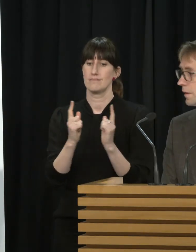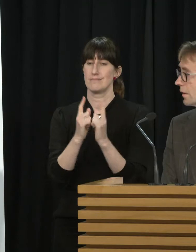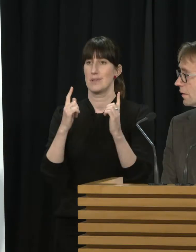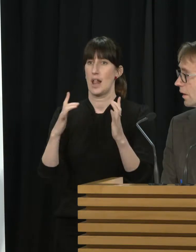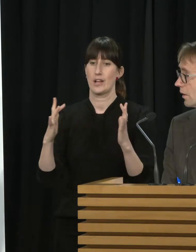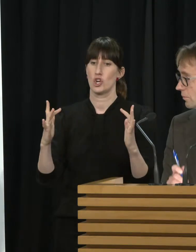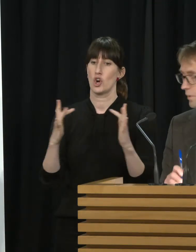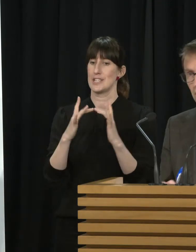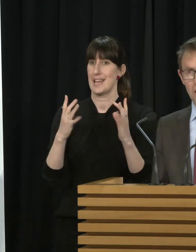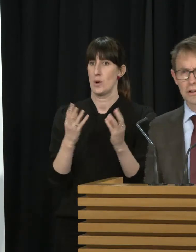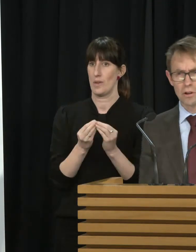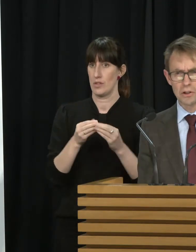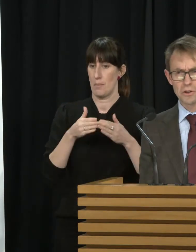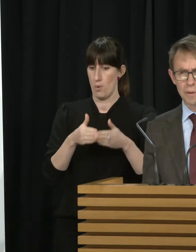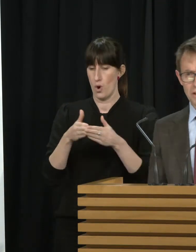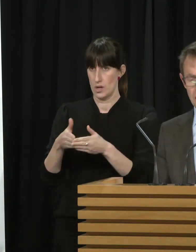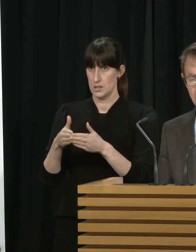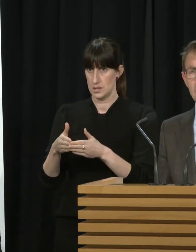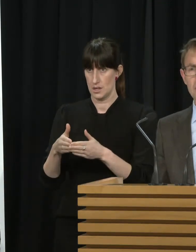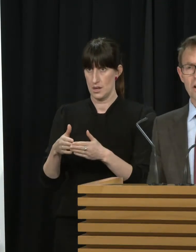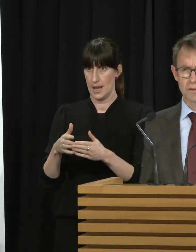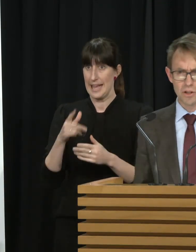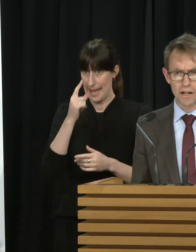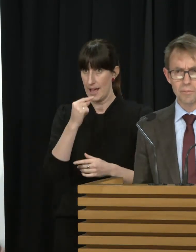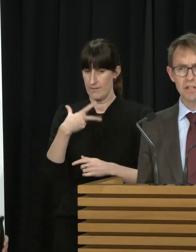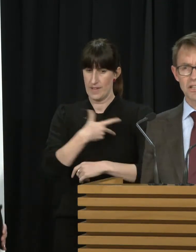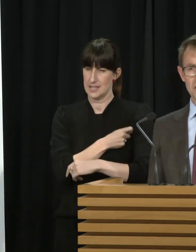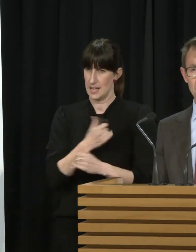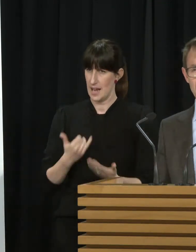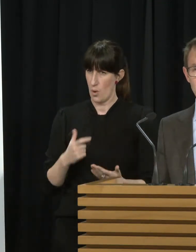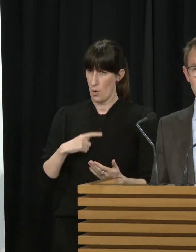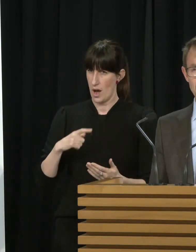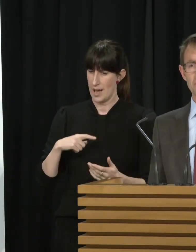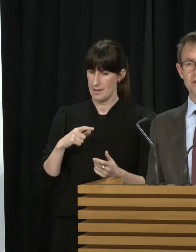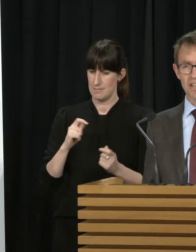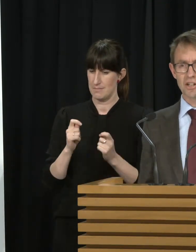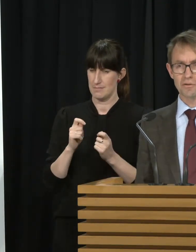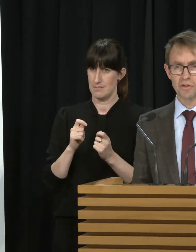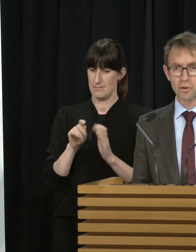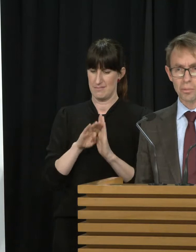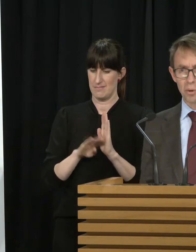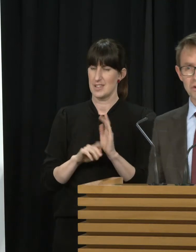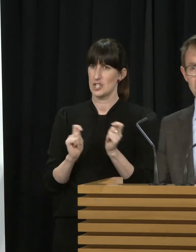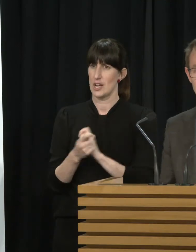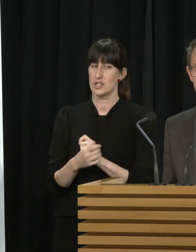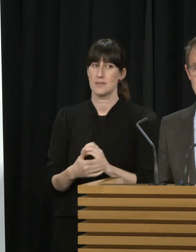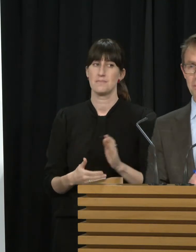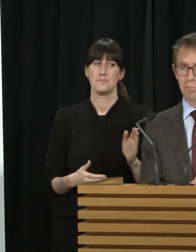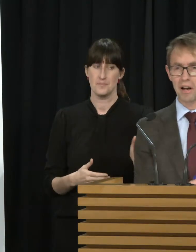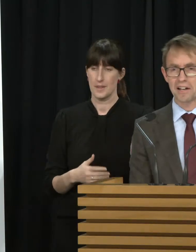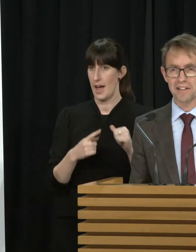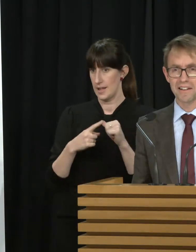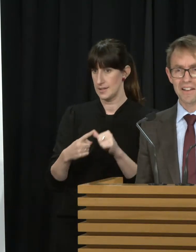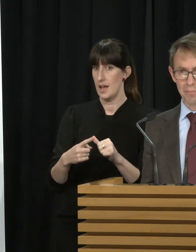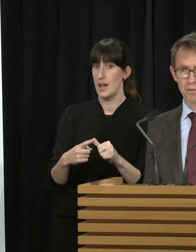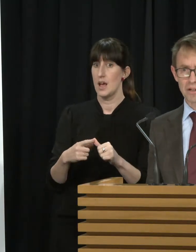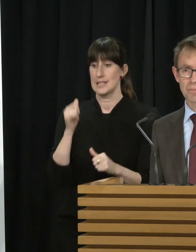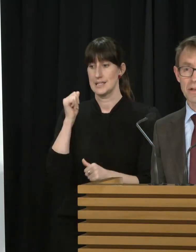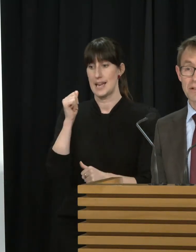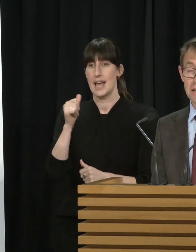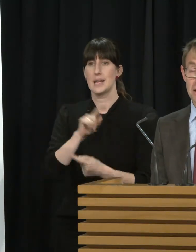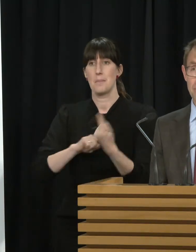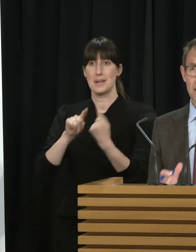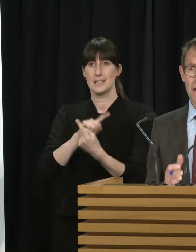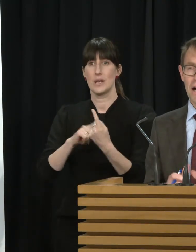port workers? I could speak to that. I had a meeting yesterday with the chief executives of all the ports that had actually been planned a couple of